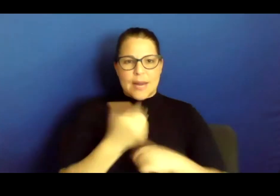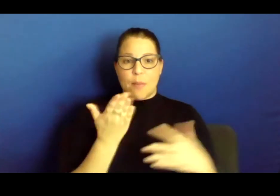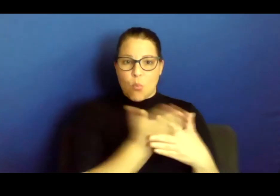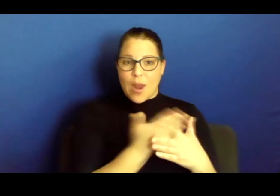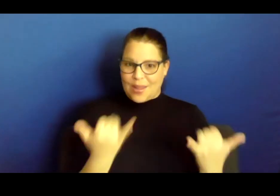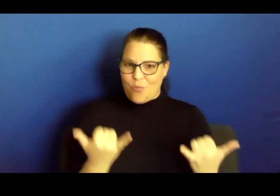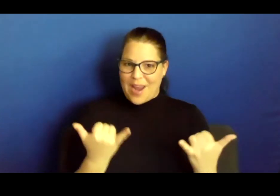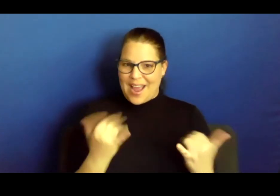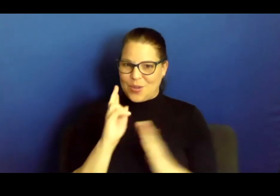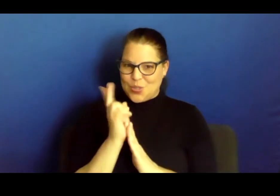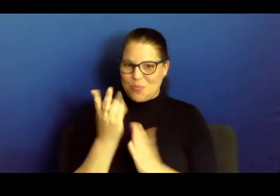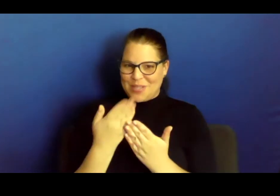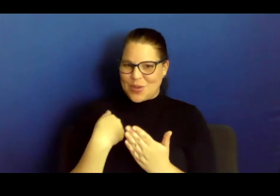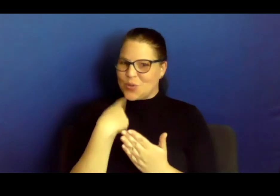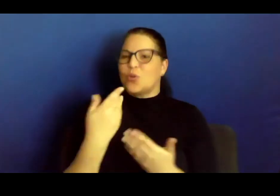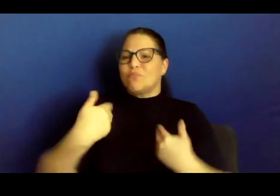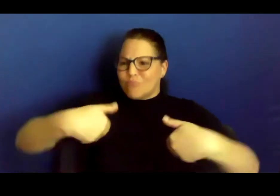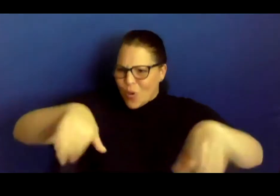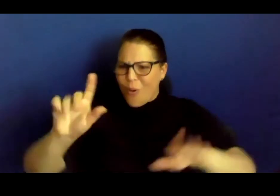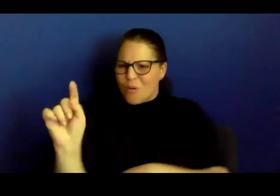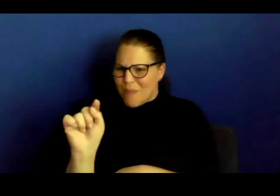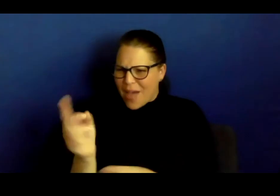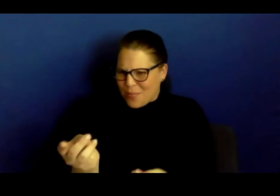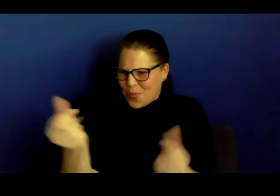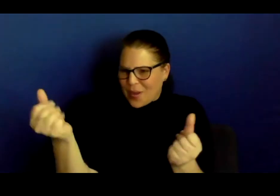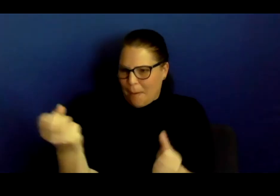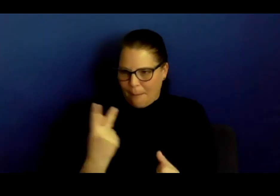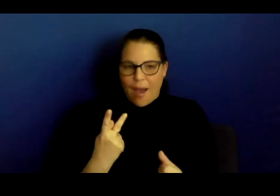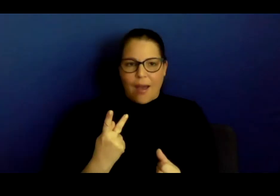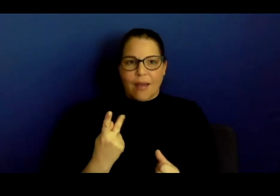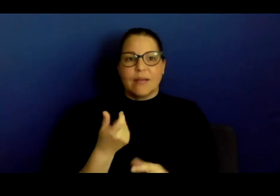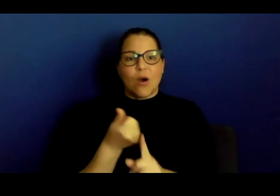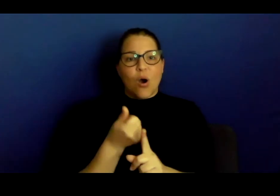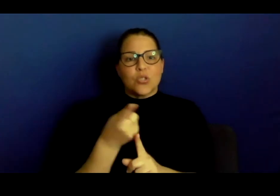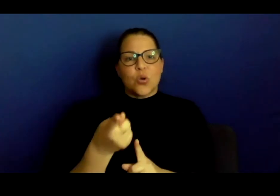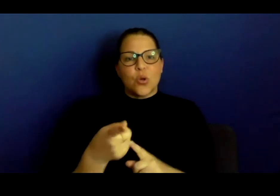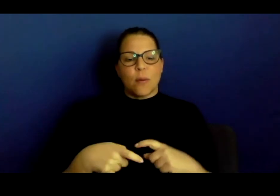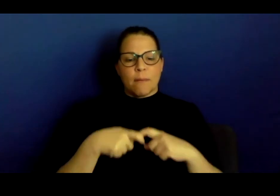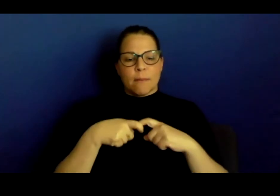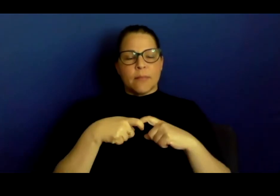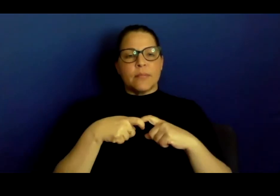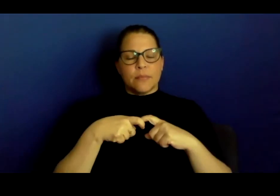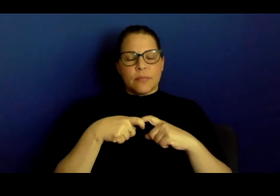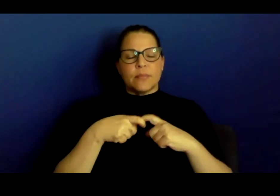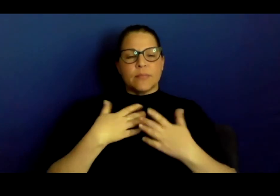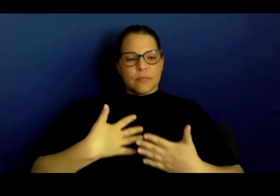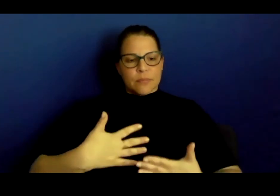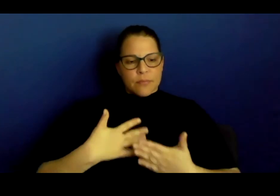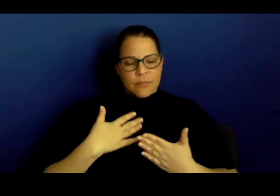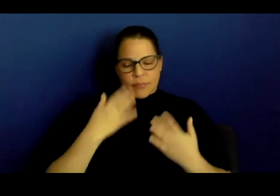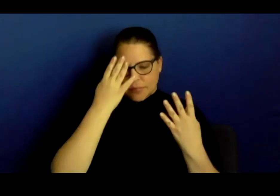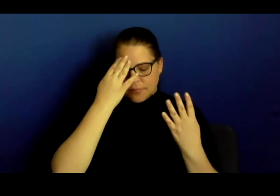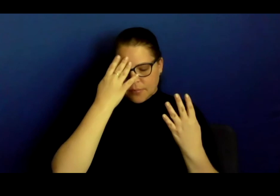just gave you 2 minutes ago? But also it gives you time to pause and refresh, but it also gives